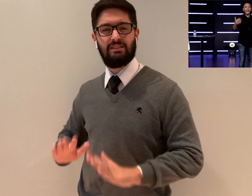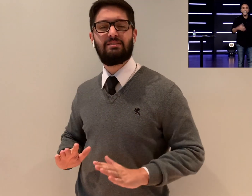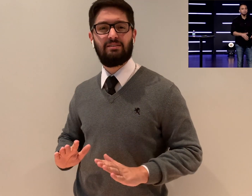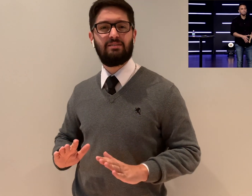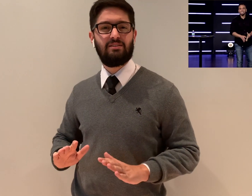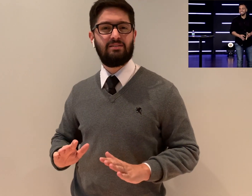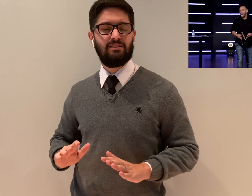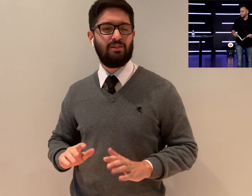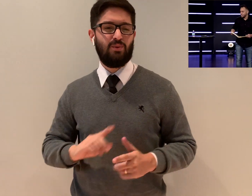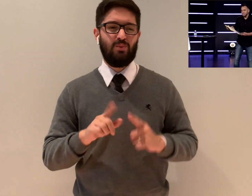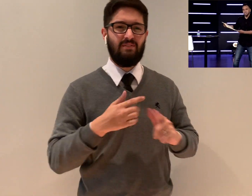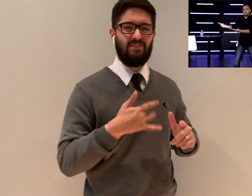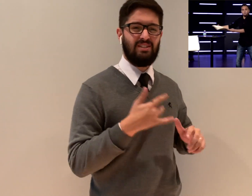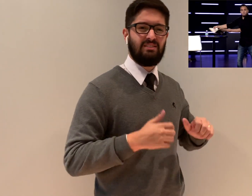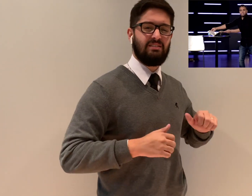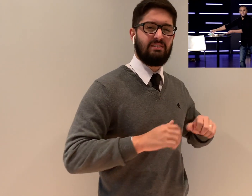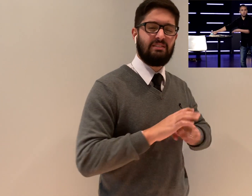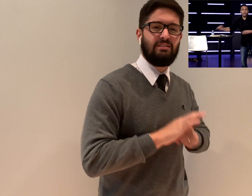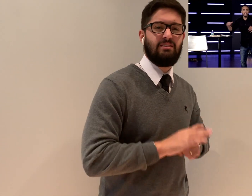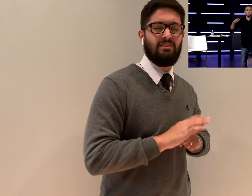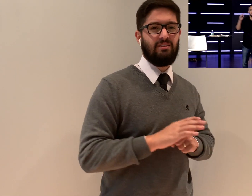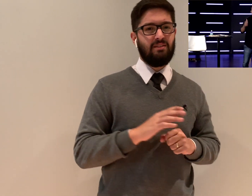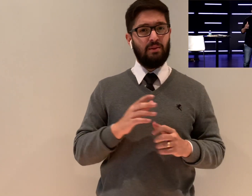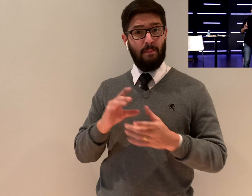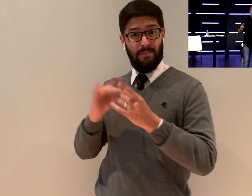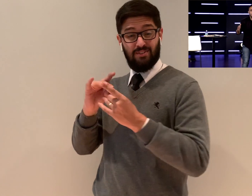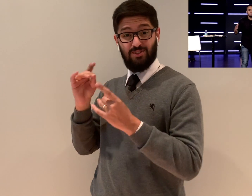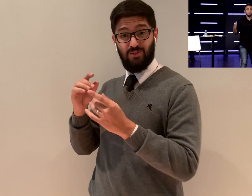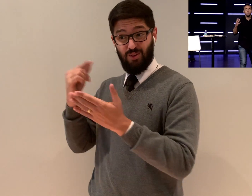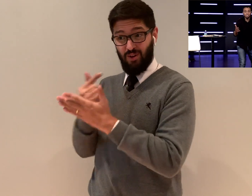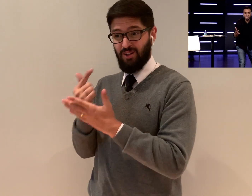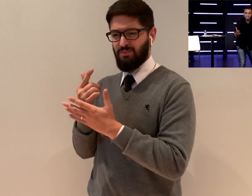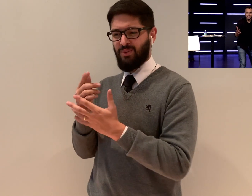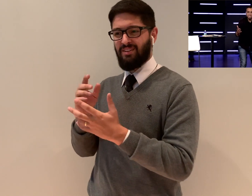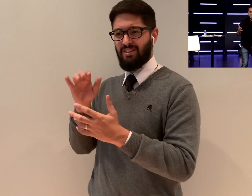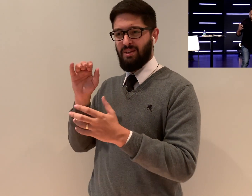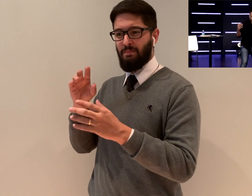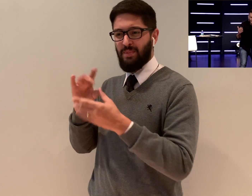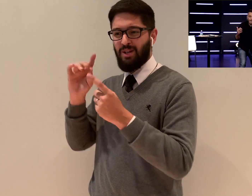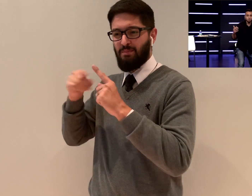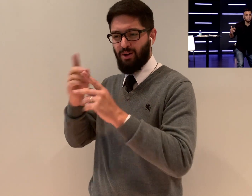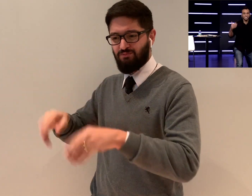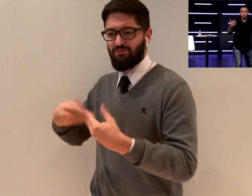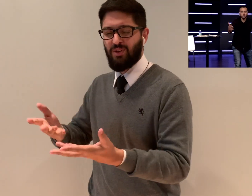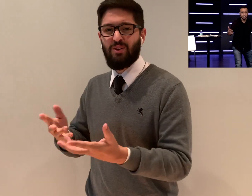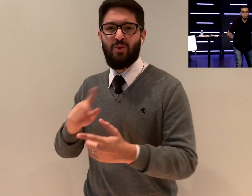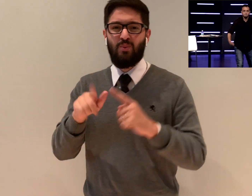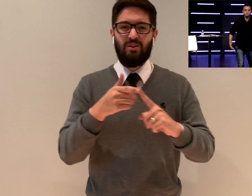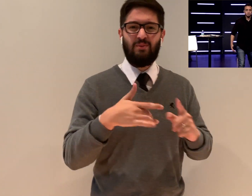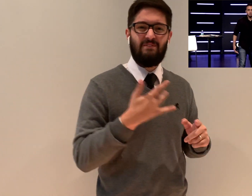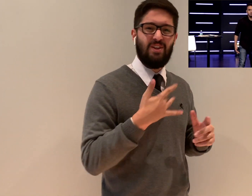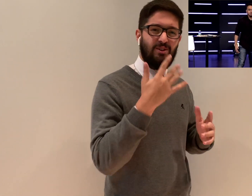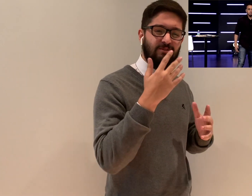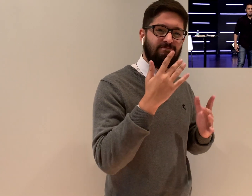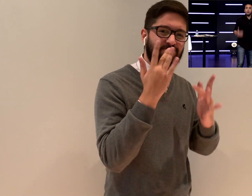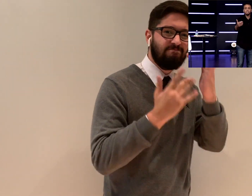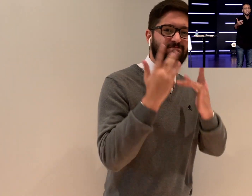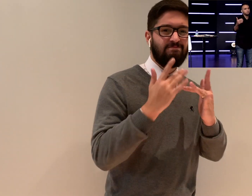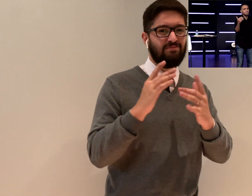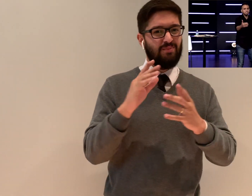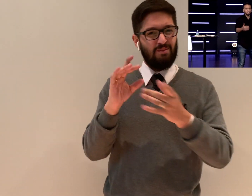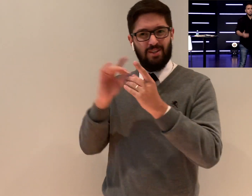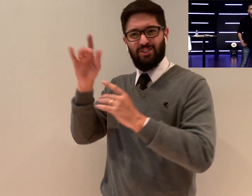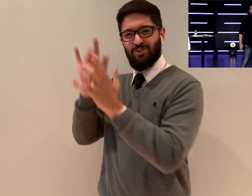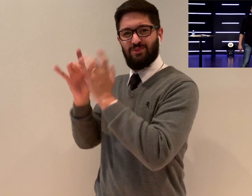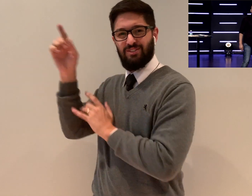in times of anxiety. The message of the gospel, the message of provision in times of scarcity. The message